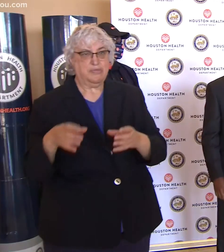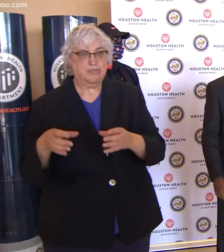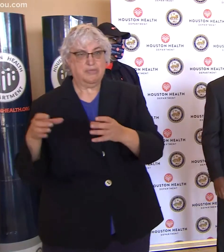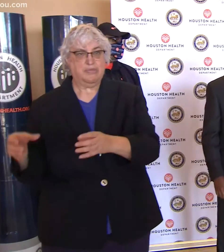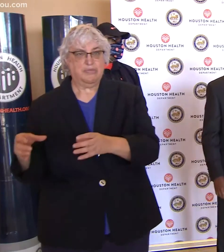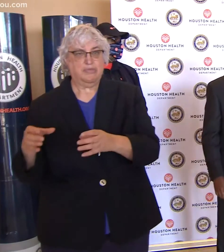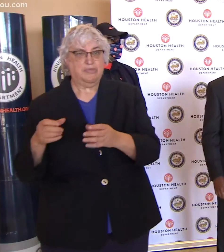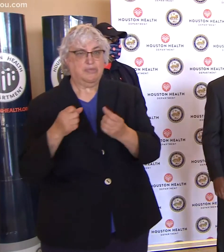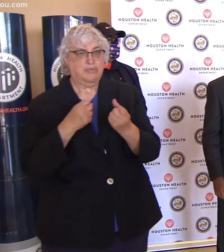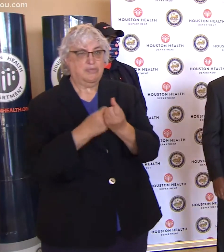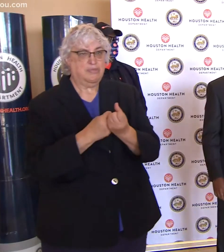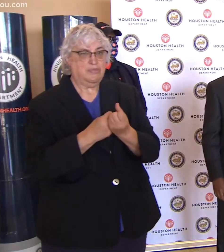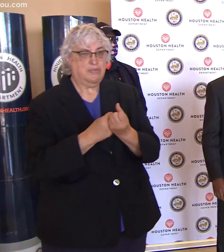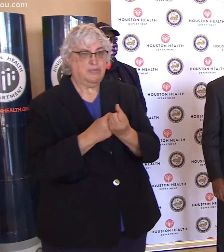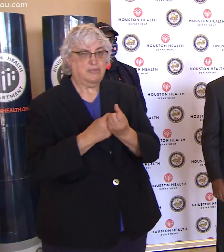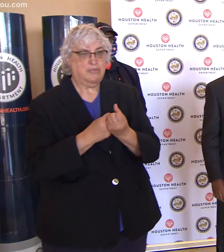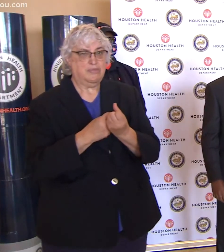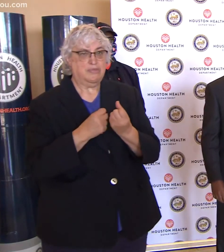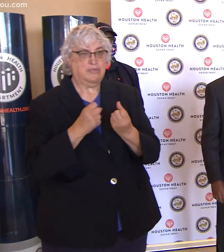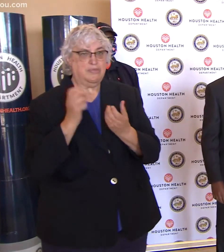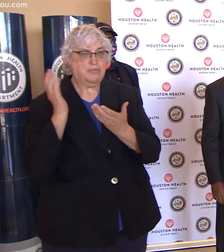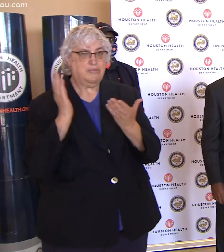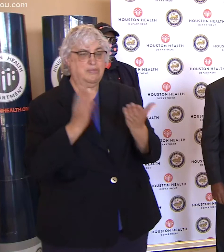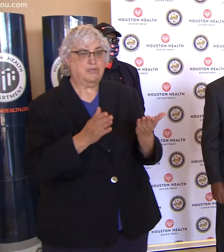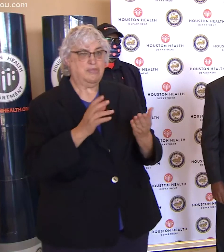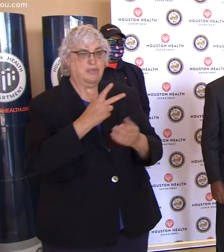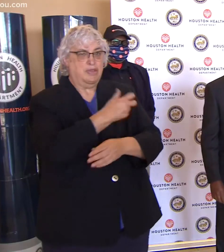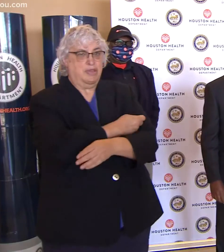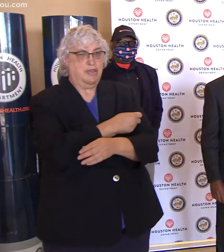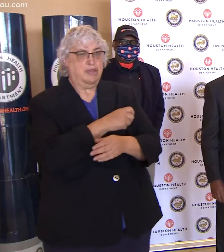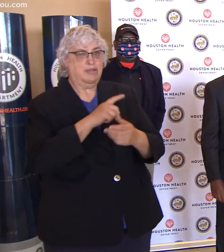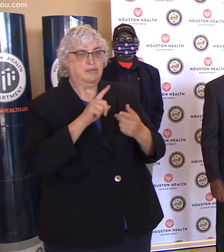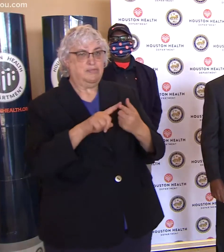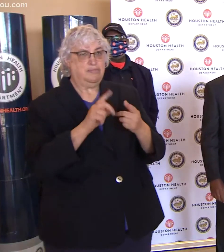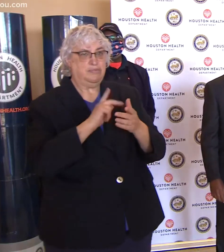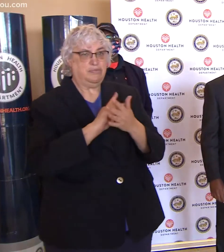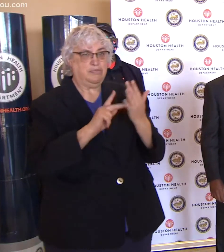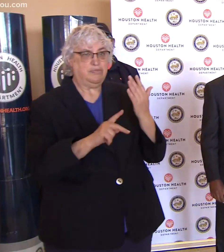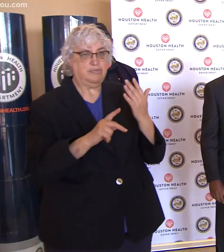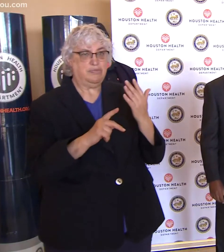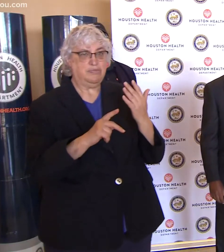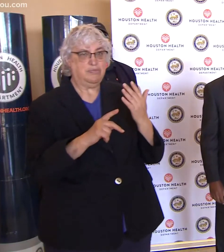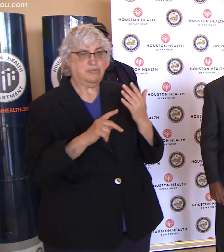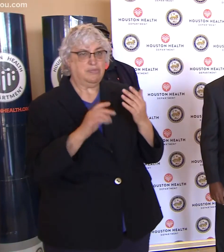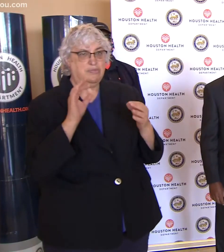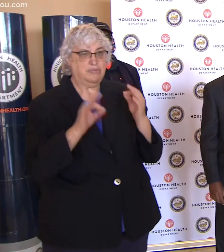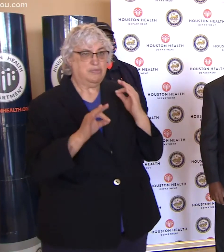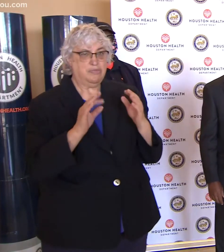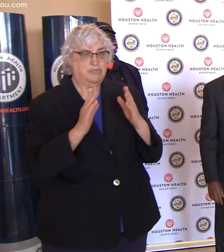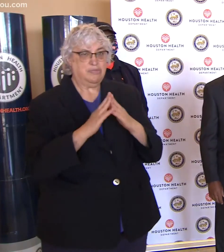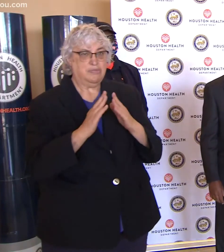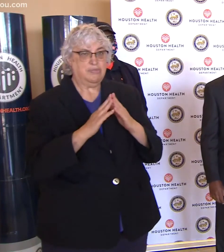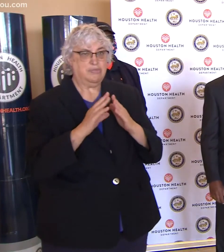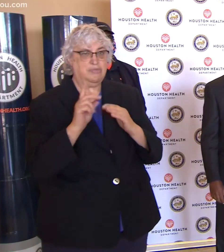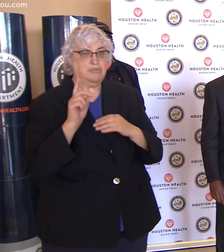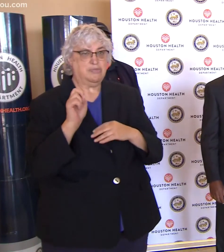supposed to support or bring about the vaccine to the population. Now, is the city